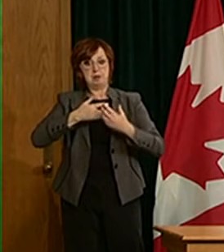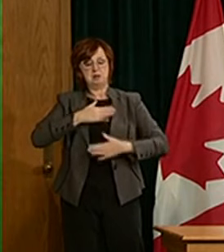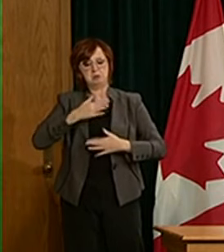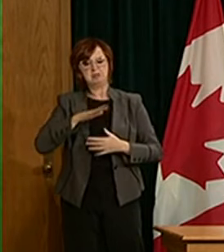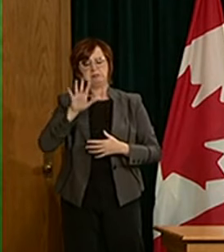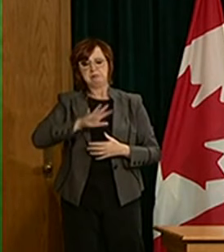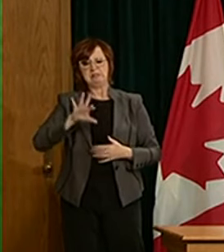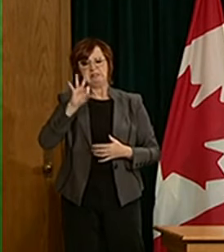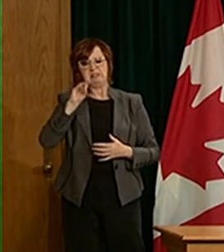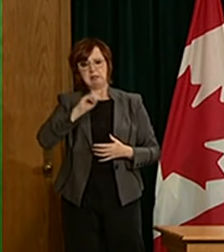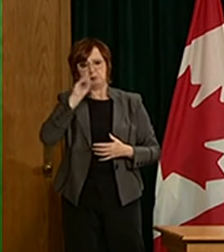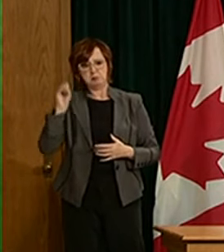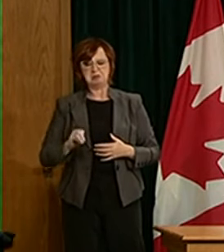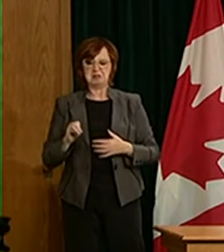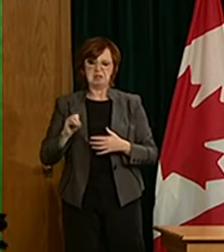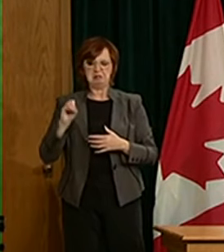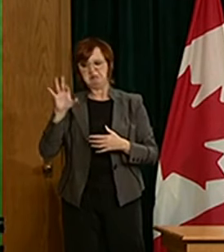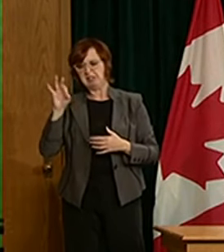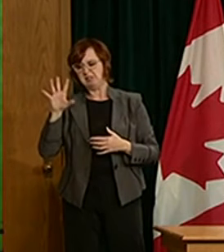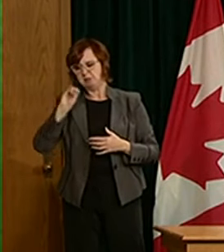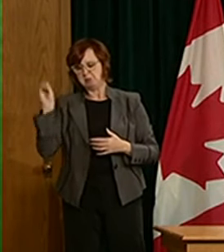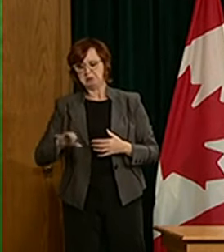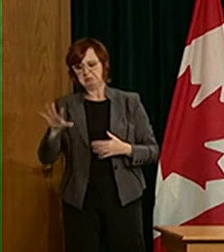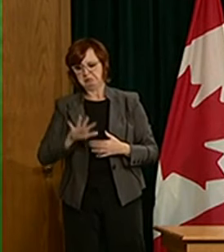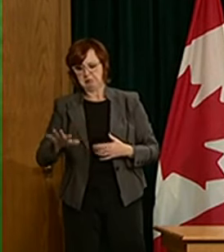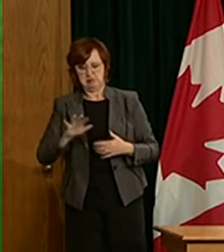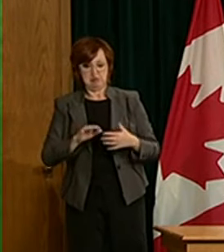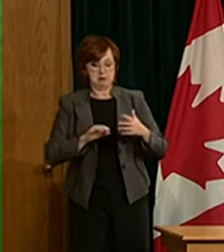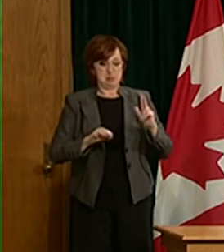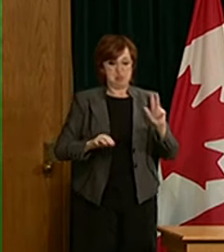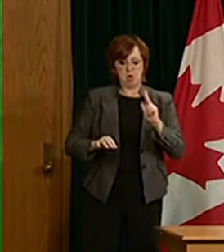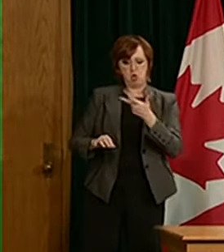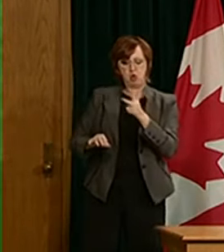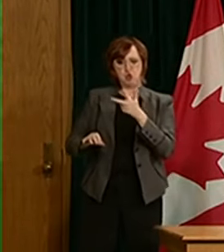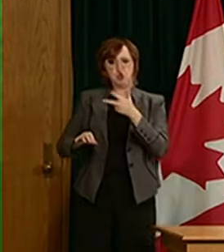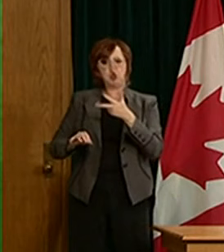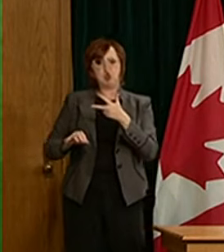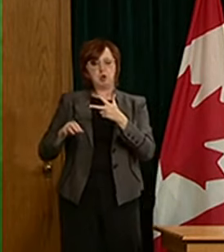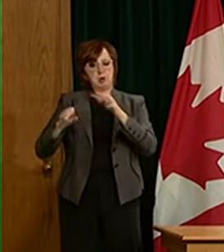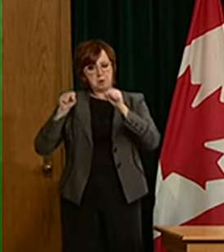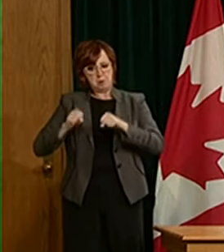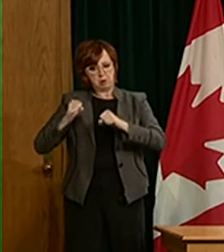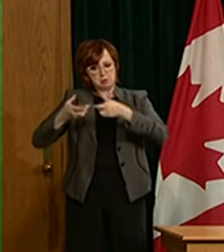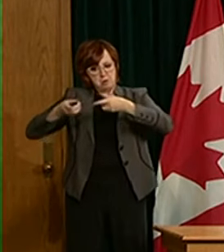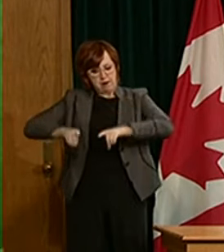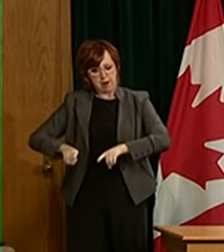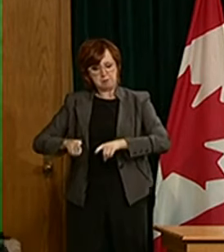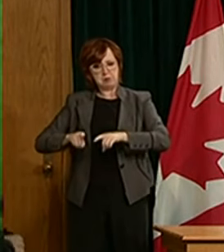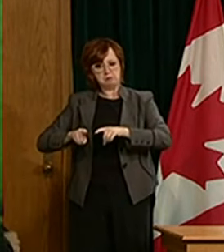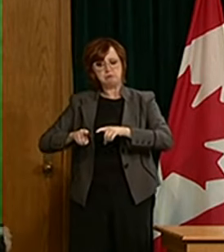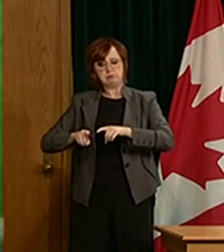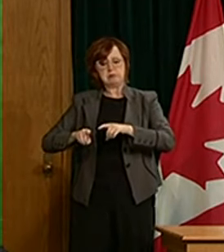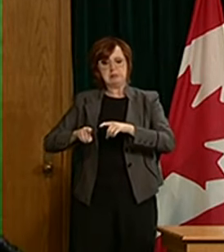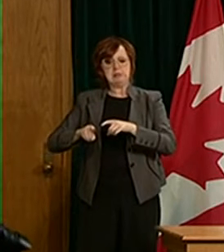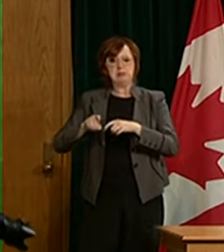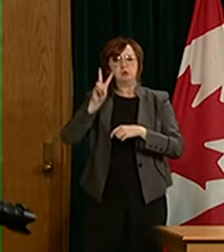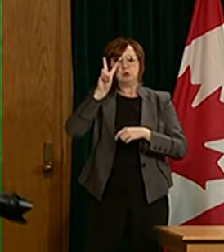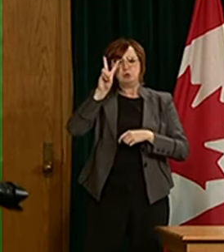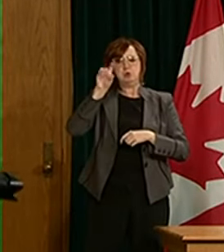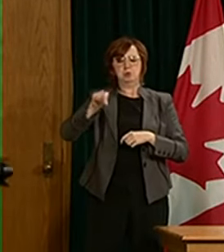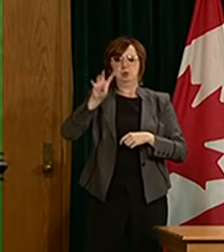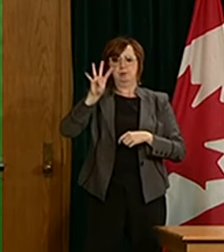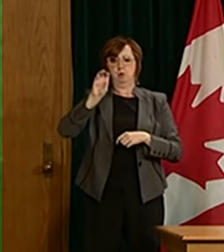Finally, in our third scenario, we chose the reproductive constant of 2.4, which is what was the experience in Wuhan, recognizing, of course, that